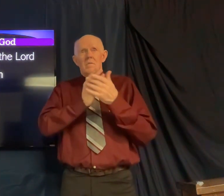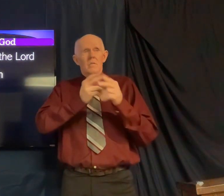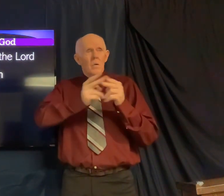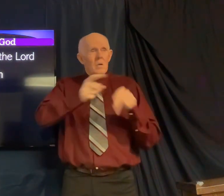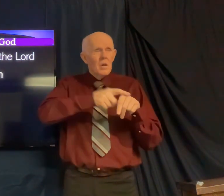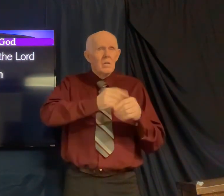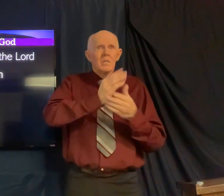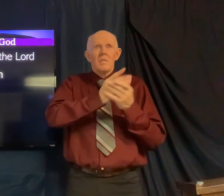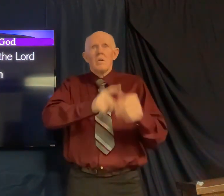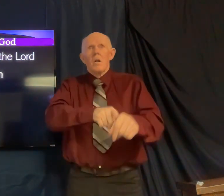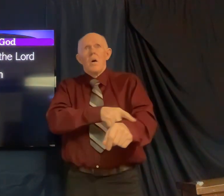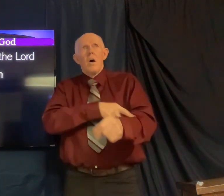he's kept his promises.